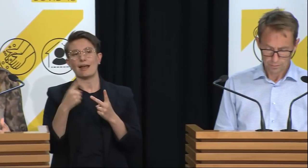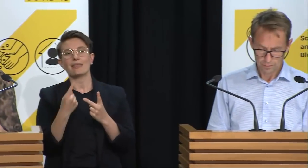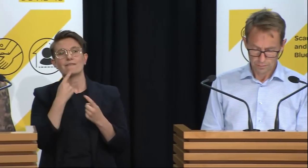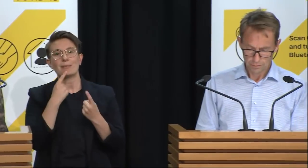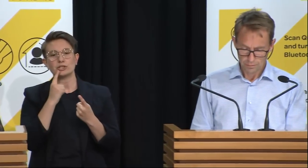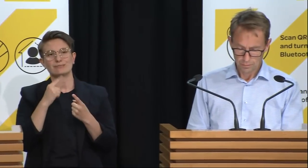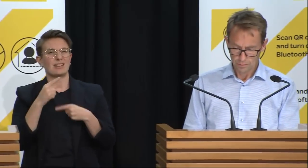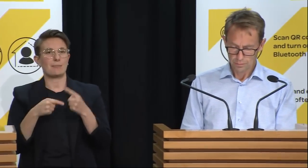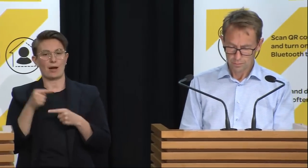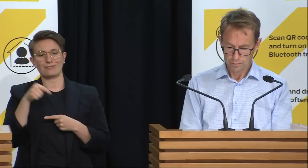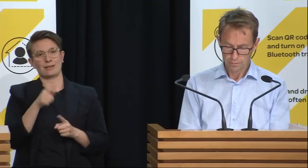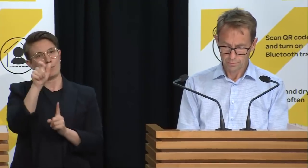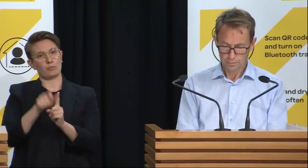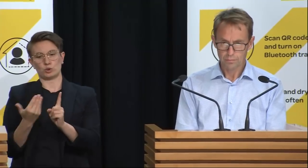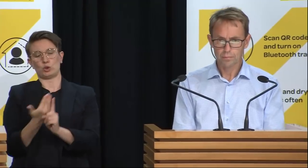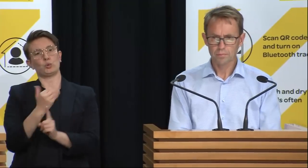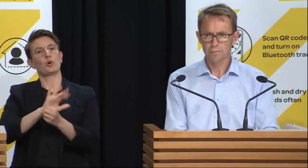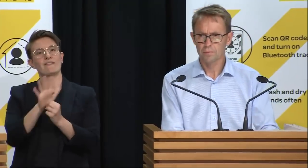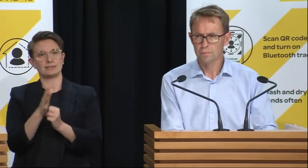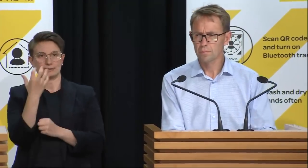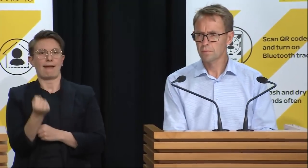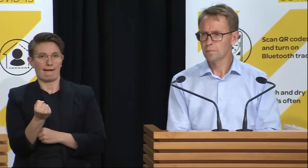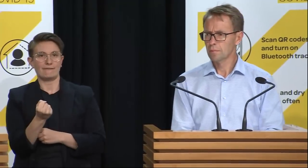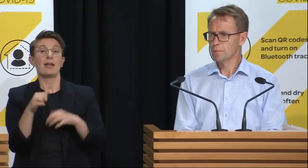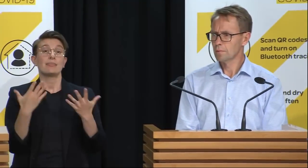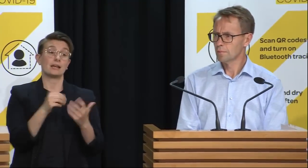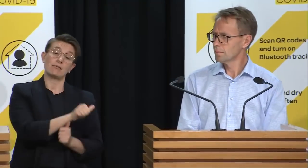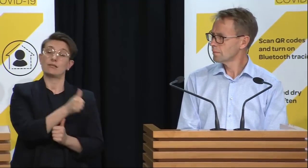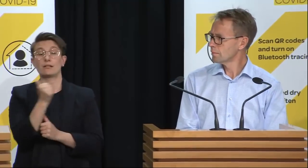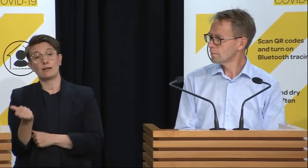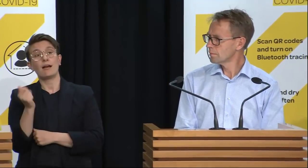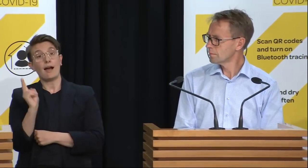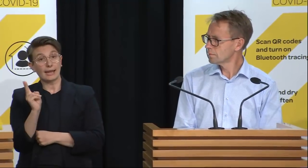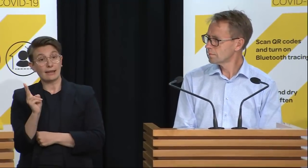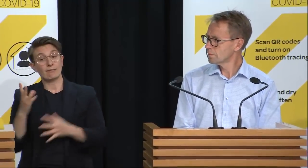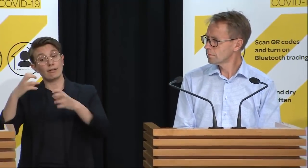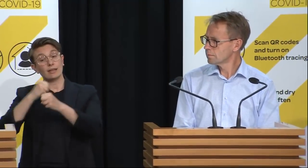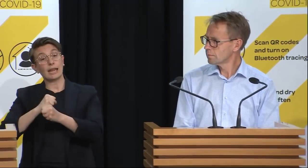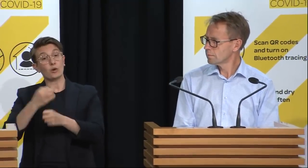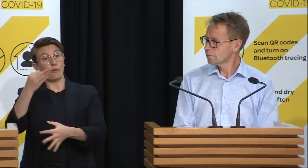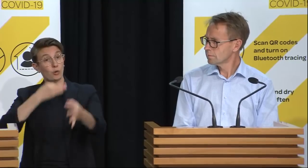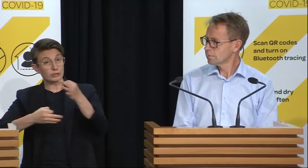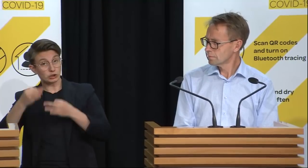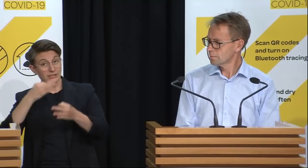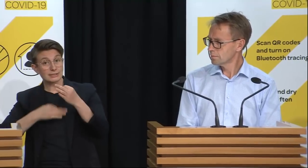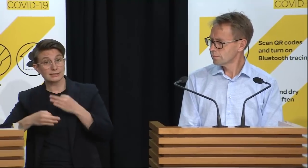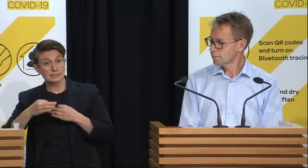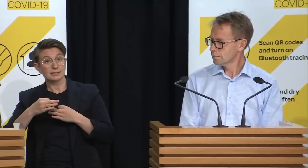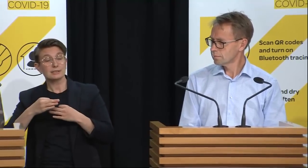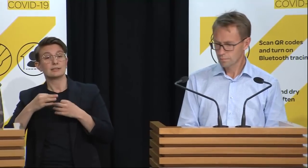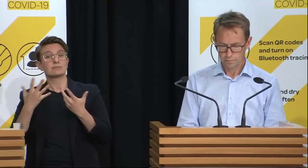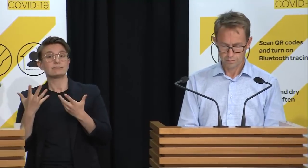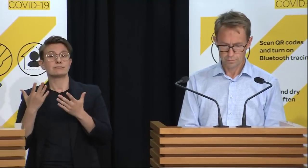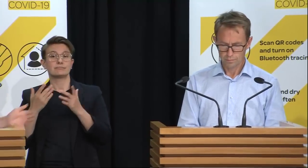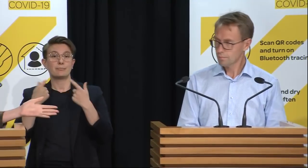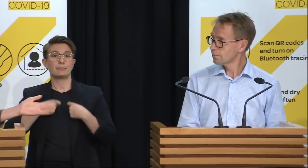briefly before we'll open for questions. At the conclusion of those questions, Minister Robertson will take the stage and talk to the business